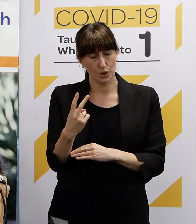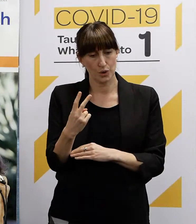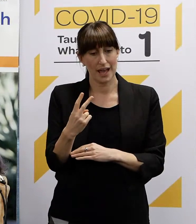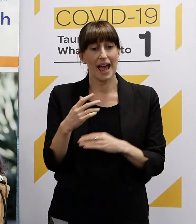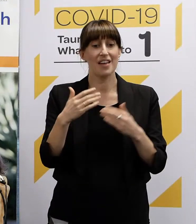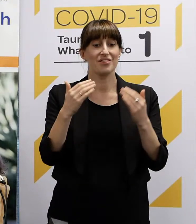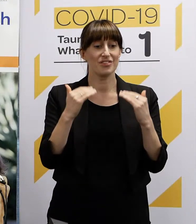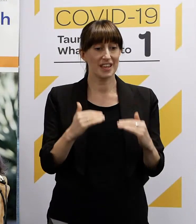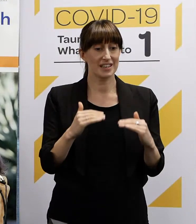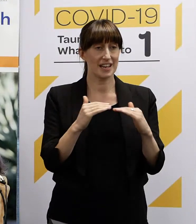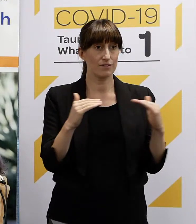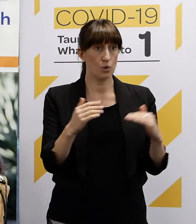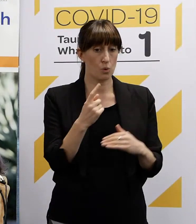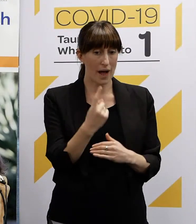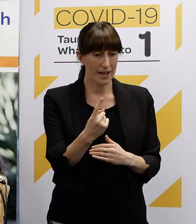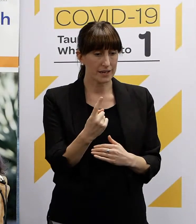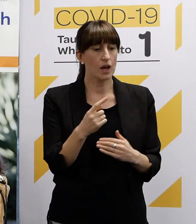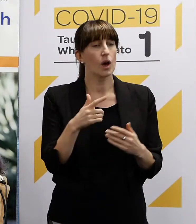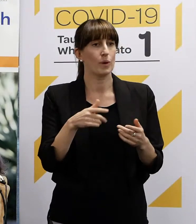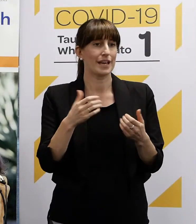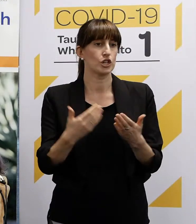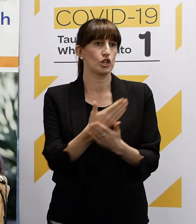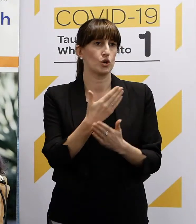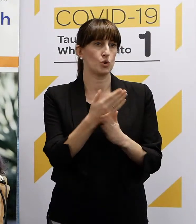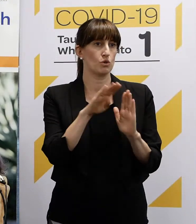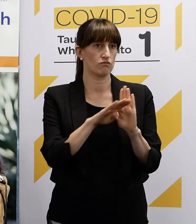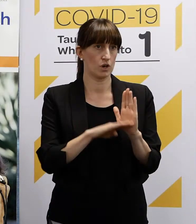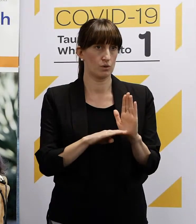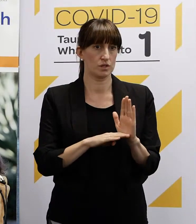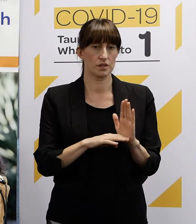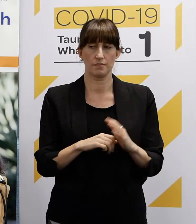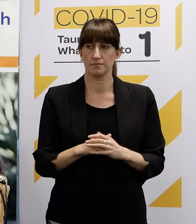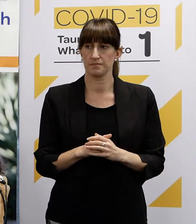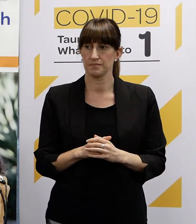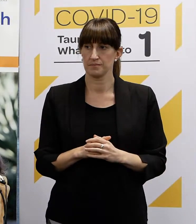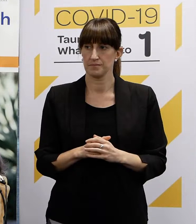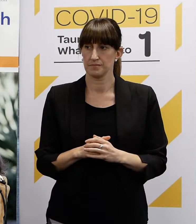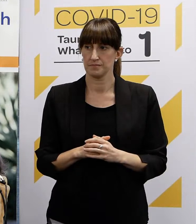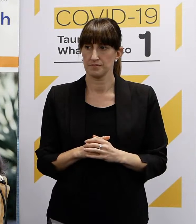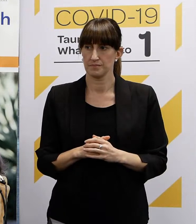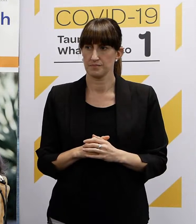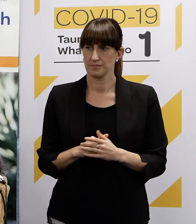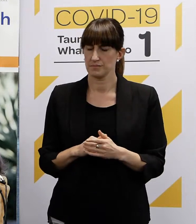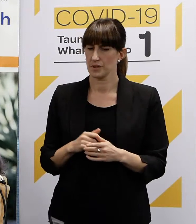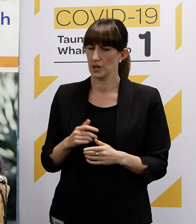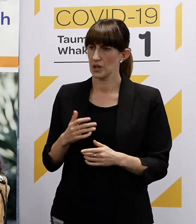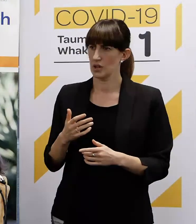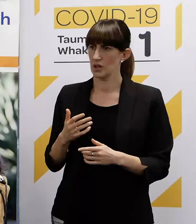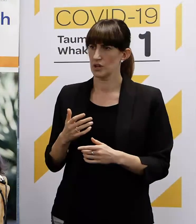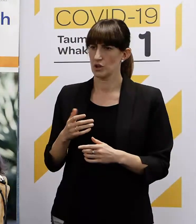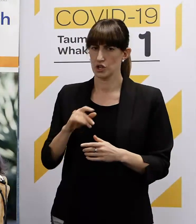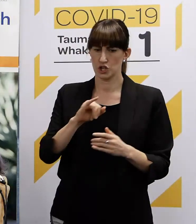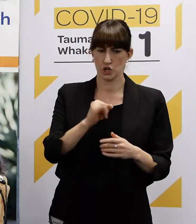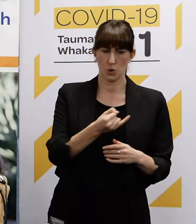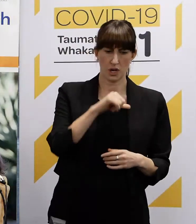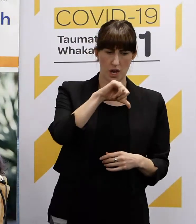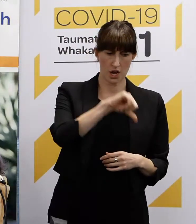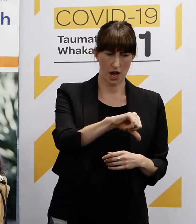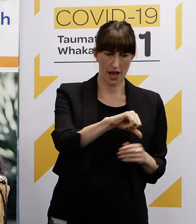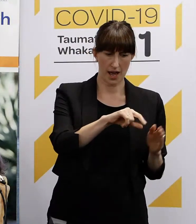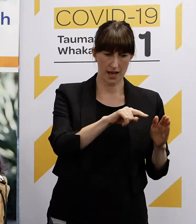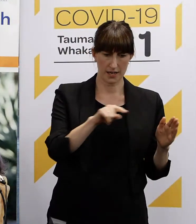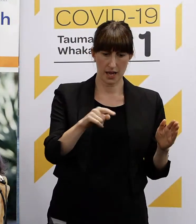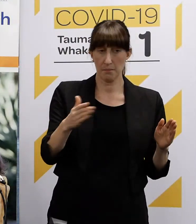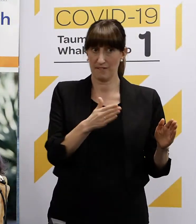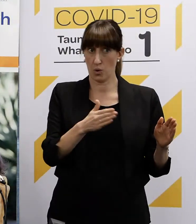to treat them under the new protocols that were announced. And you say it all in those applications that were made after June 9 and before June